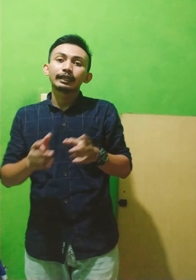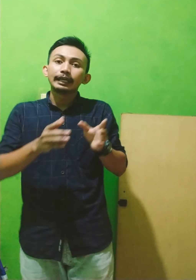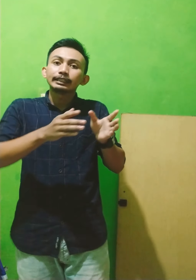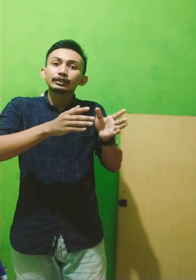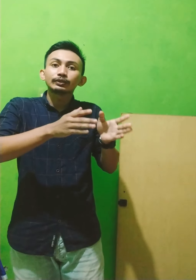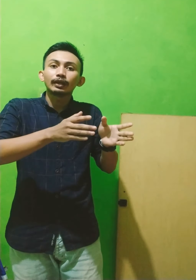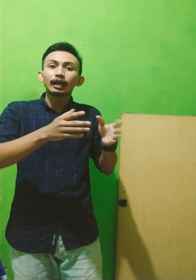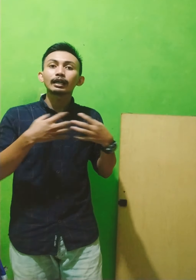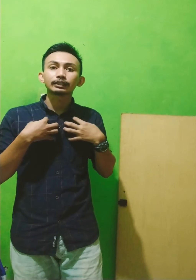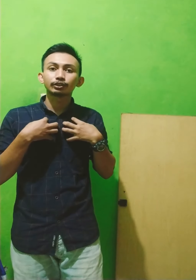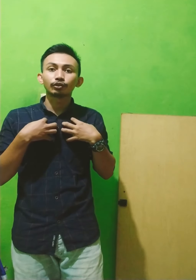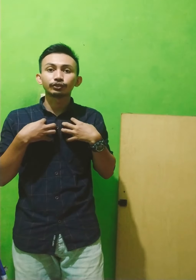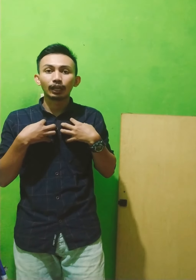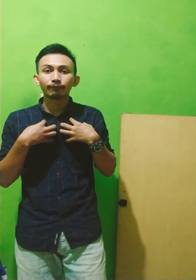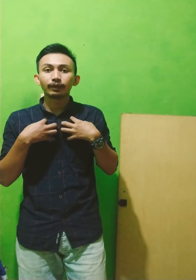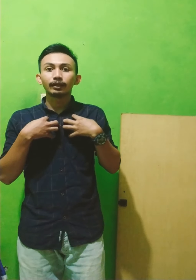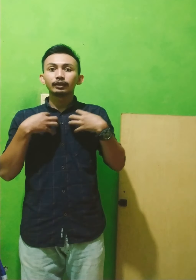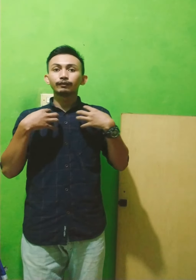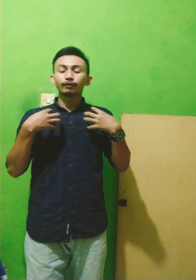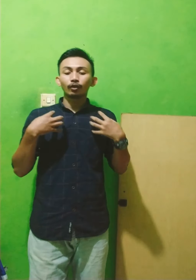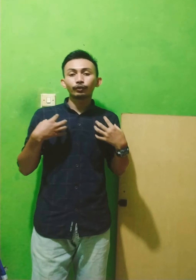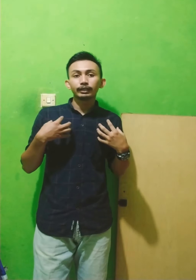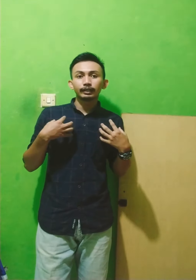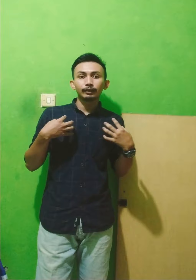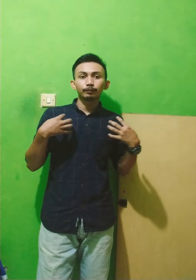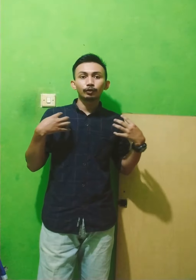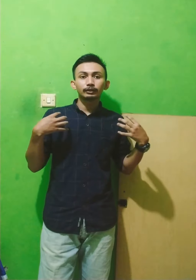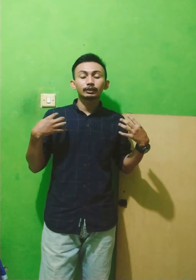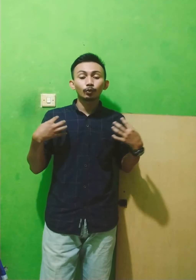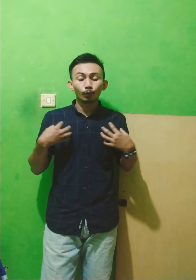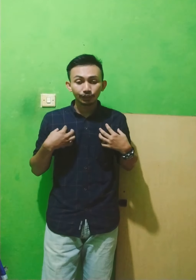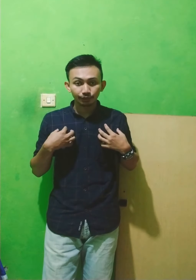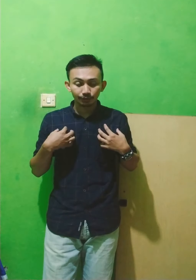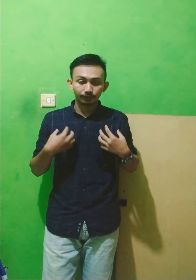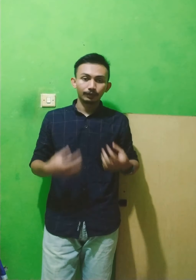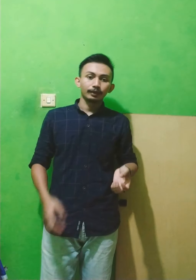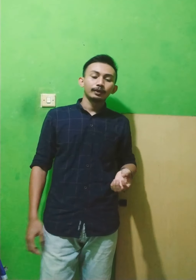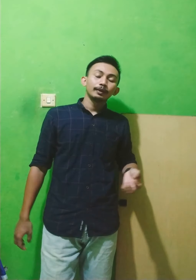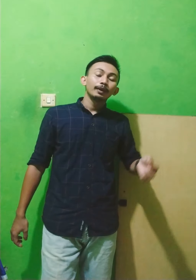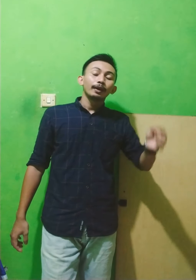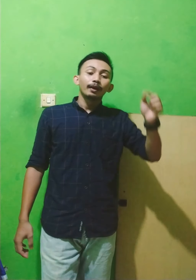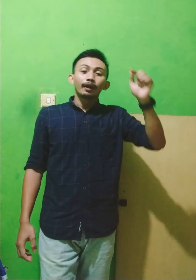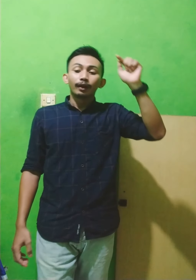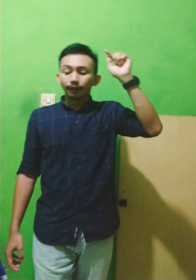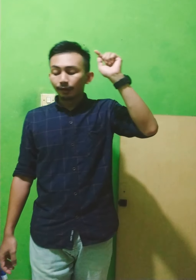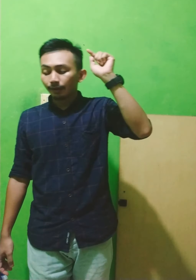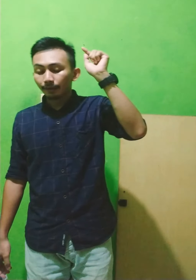is to ask yourself the following important question. uh,